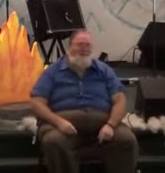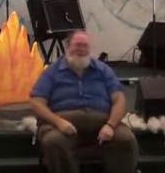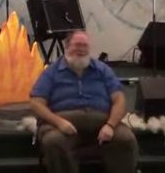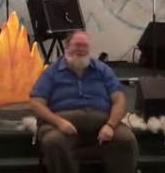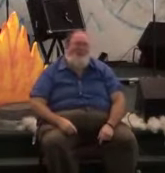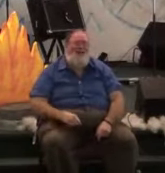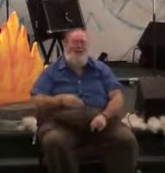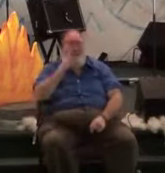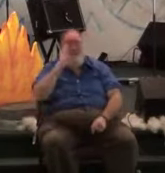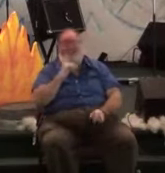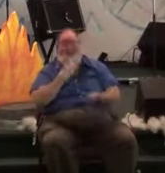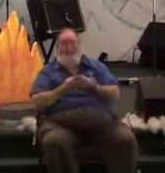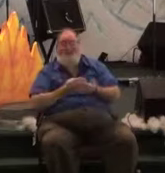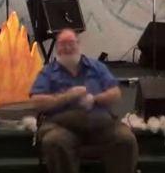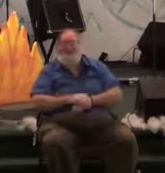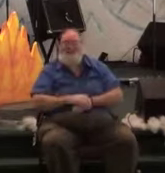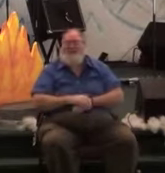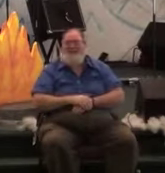God's good. All the time.